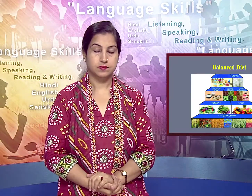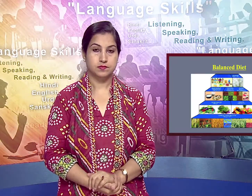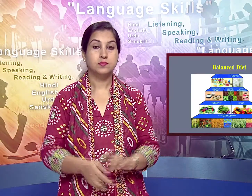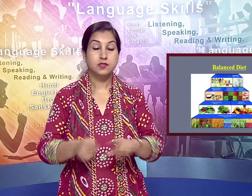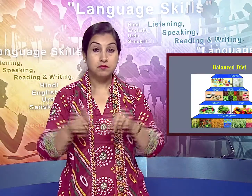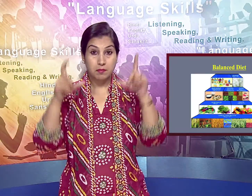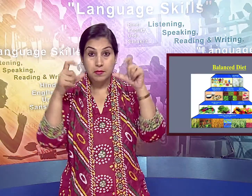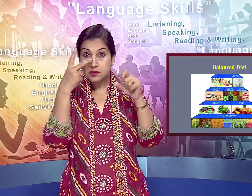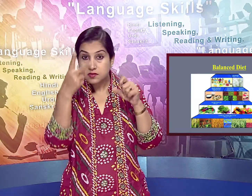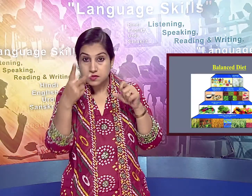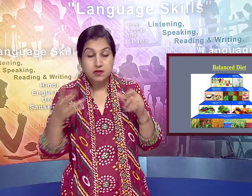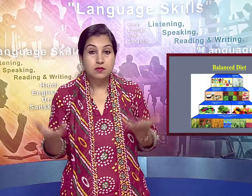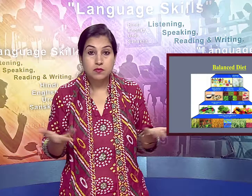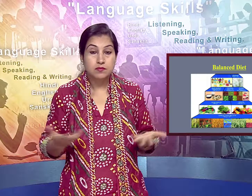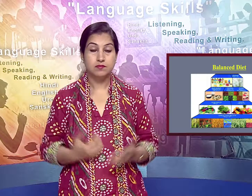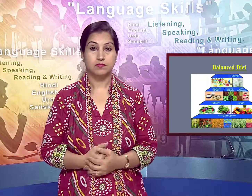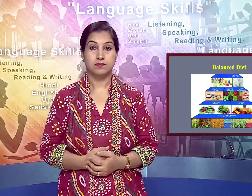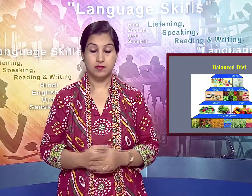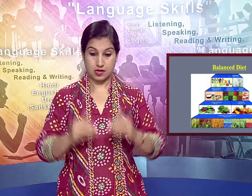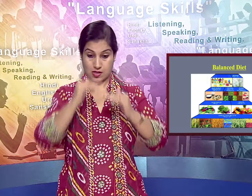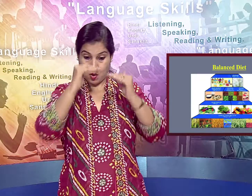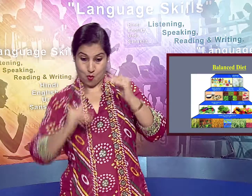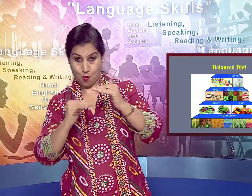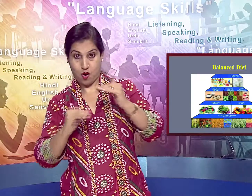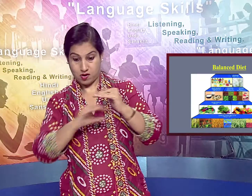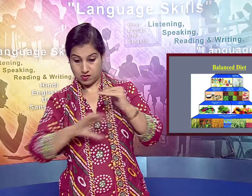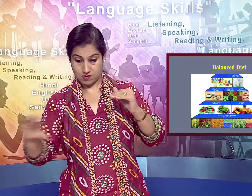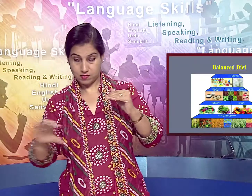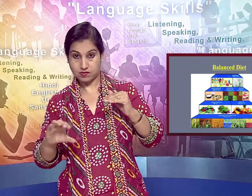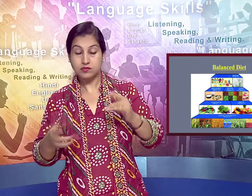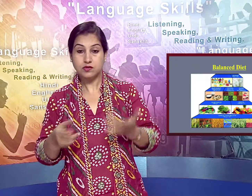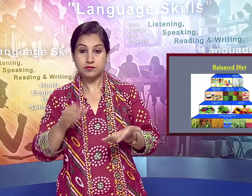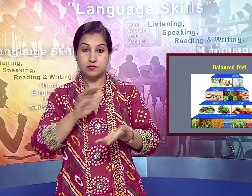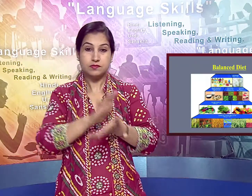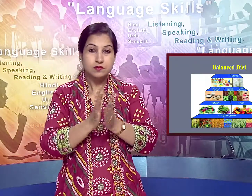Like in this picture, you can see the lower level, it shows cereals,